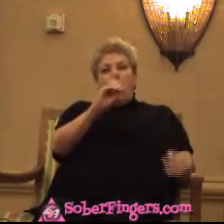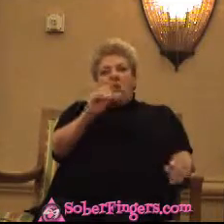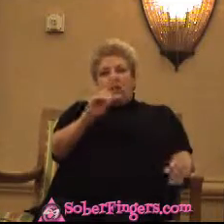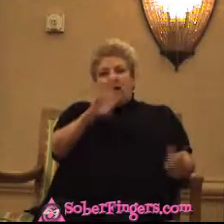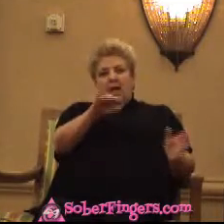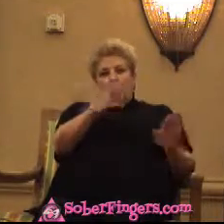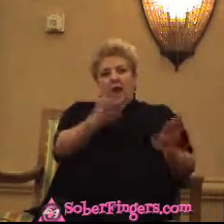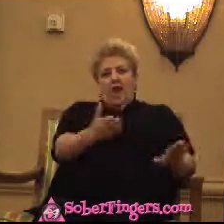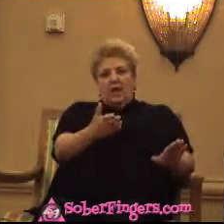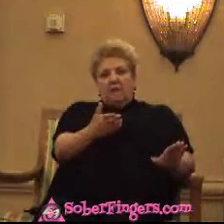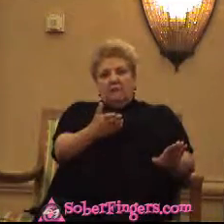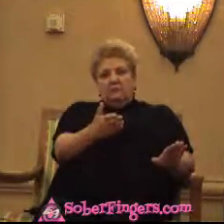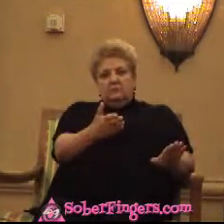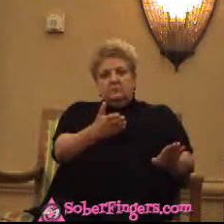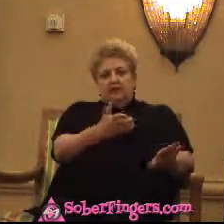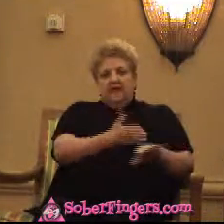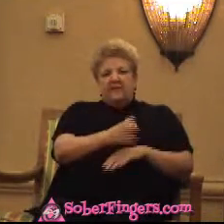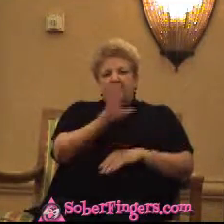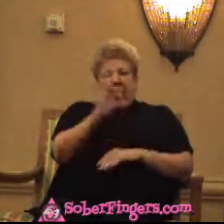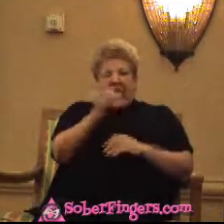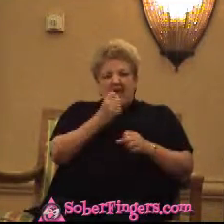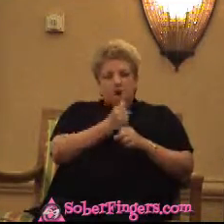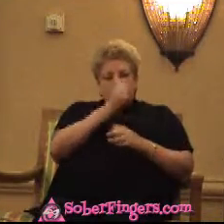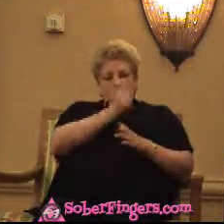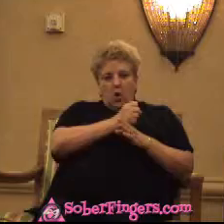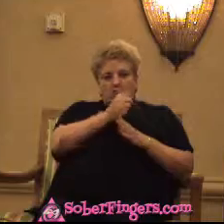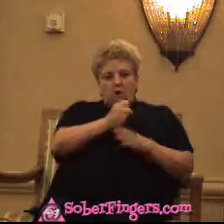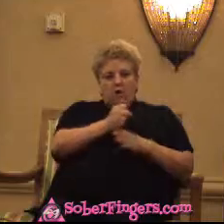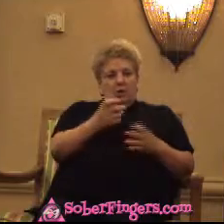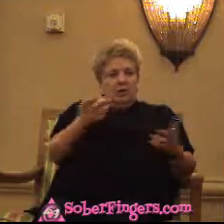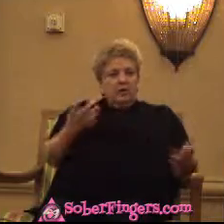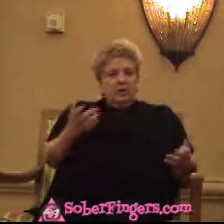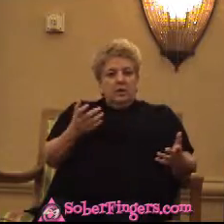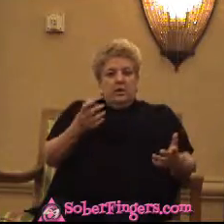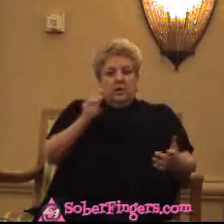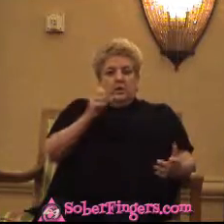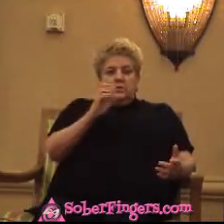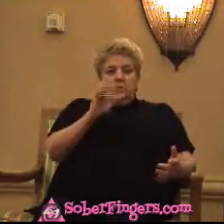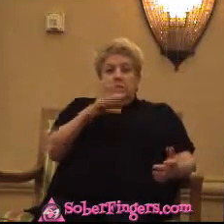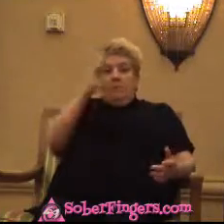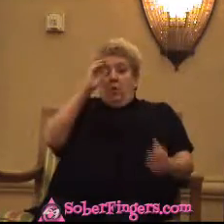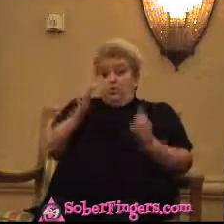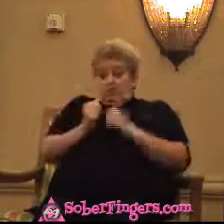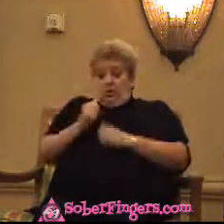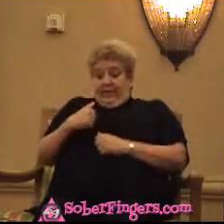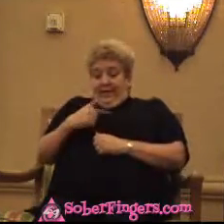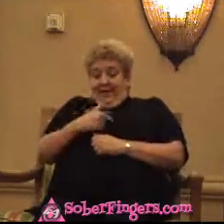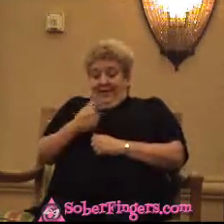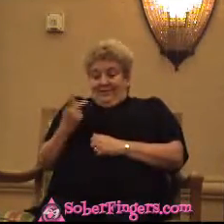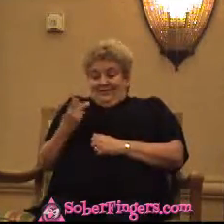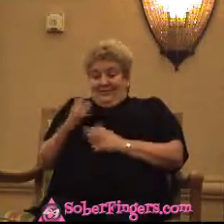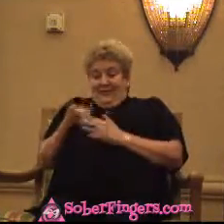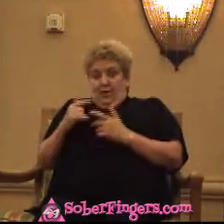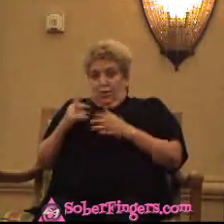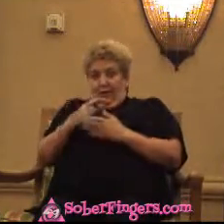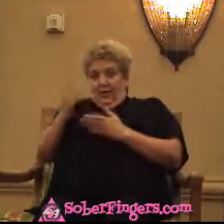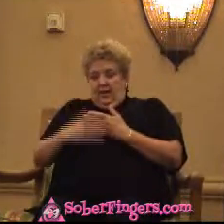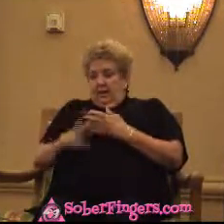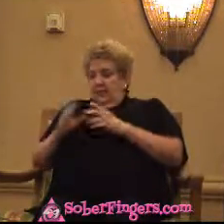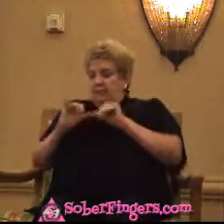sobriety. The father, so the boy was with us that weekend, and so he's been with us ever since. In fact, he's sleeping